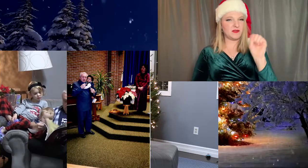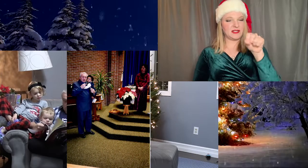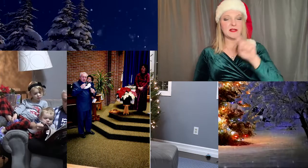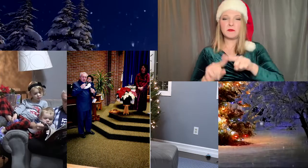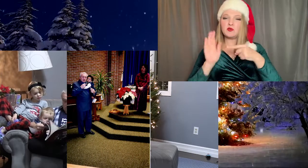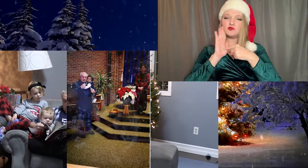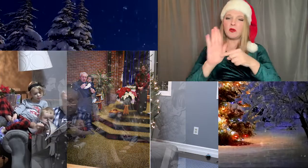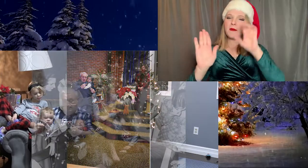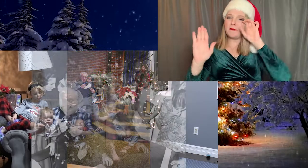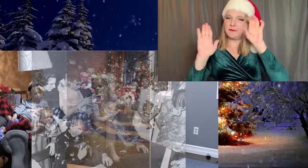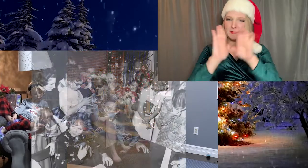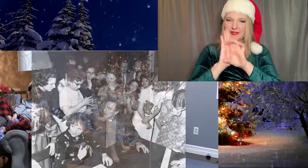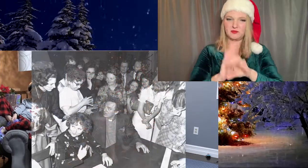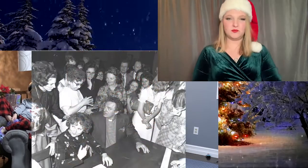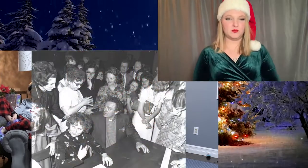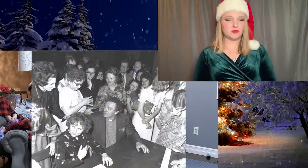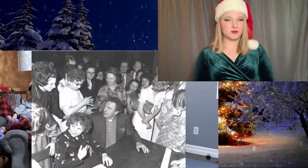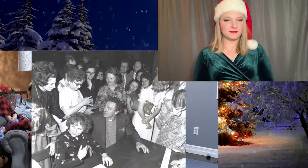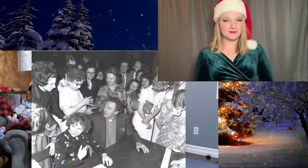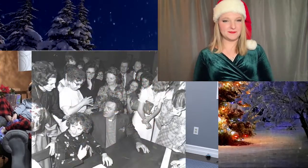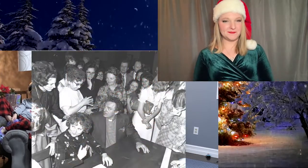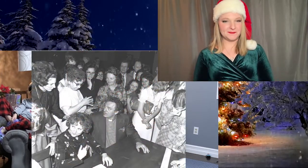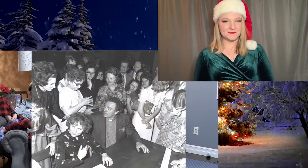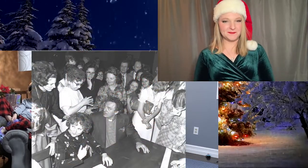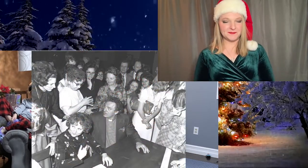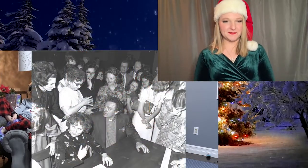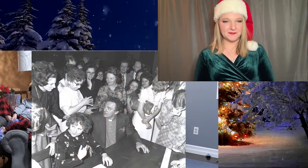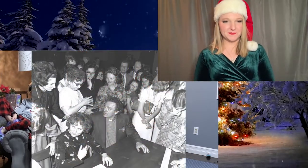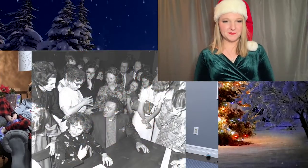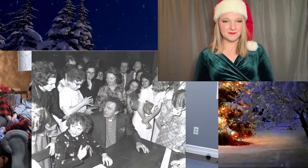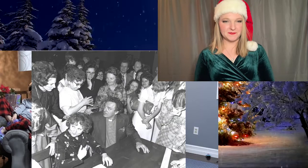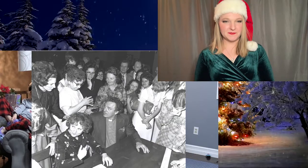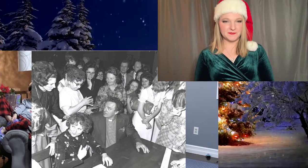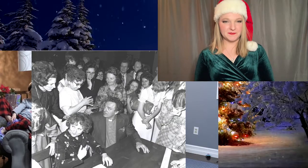And lots of words too, but I'm going to show you some pictures.